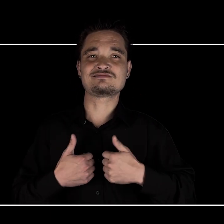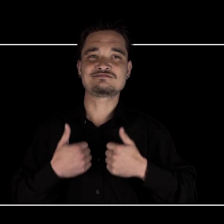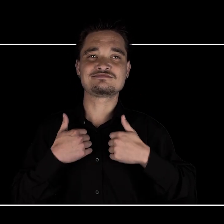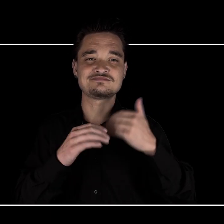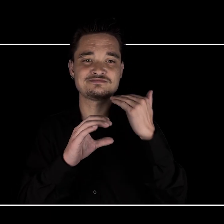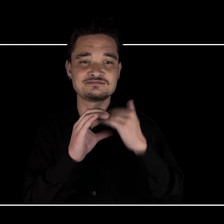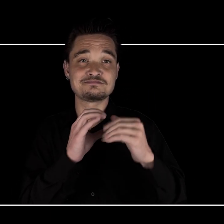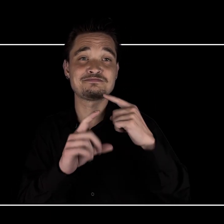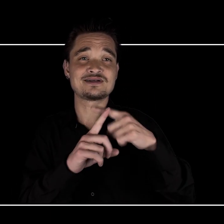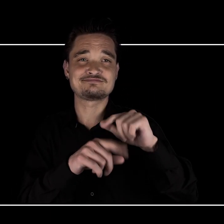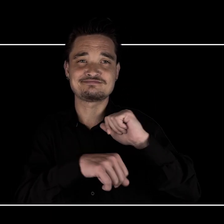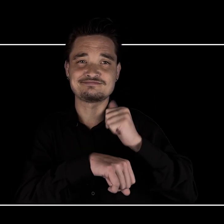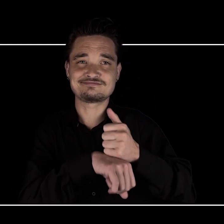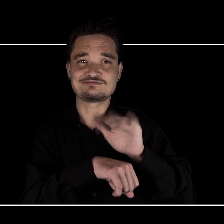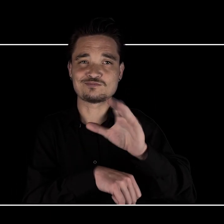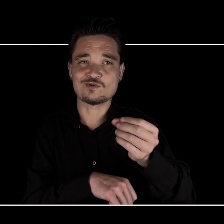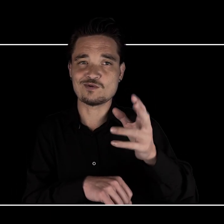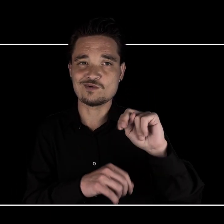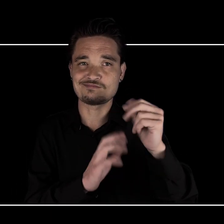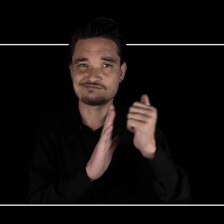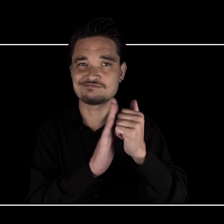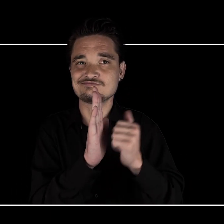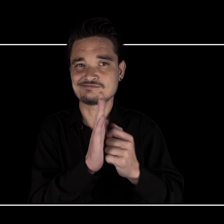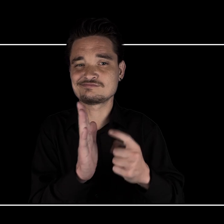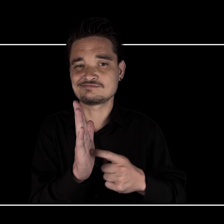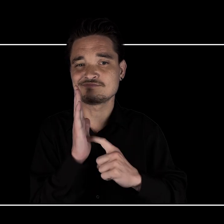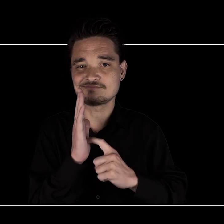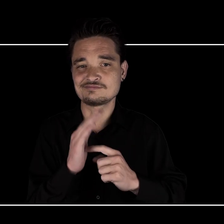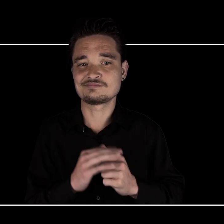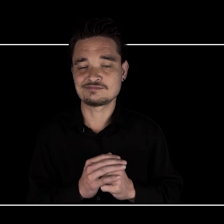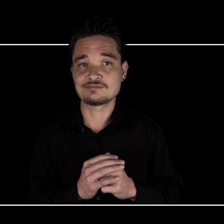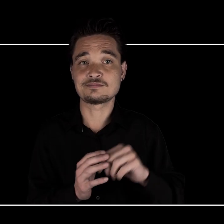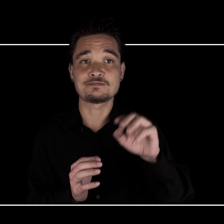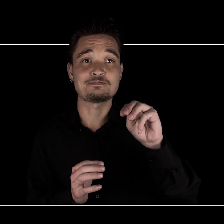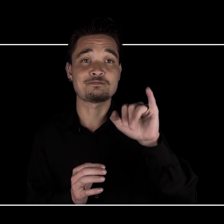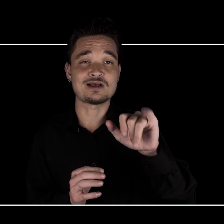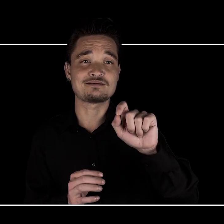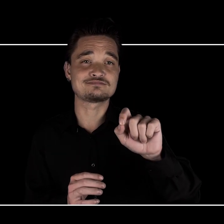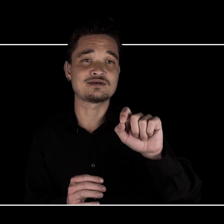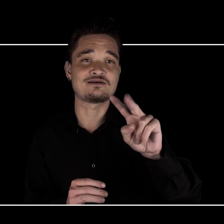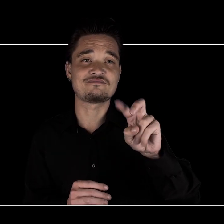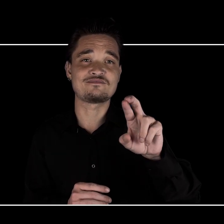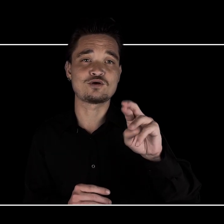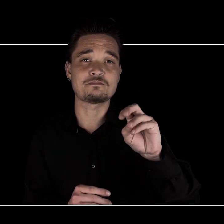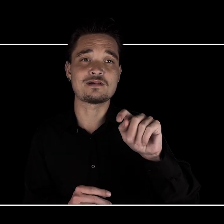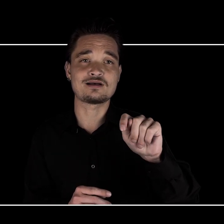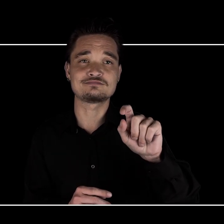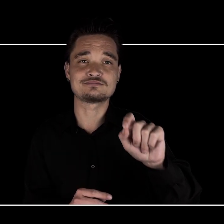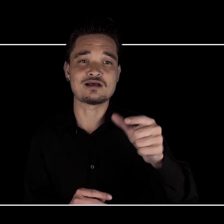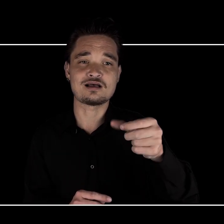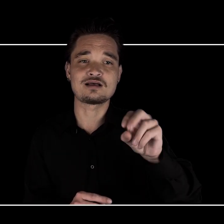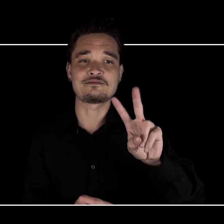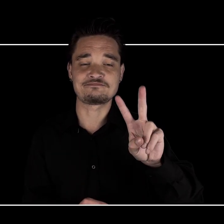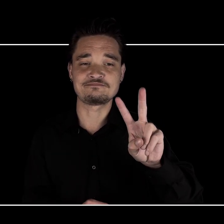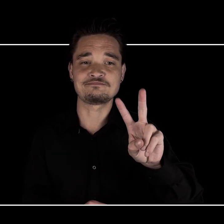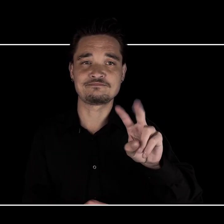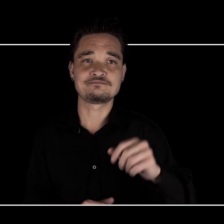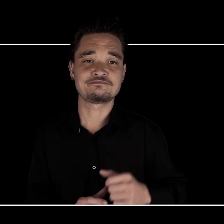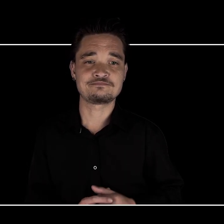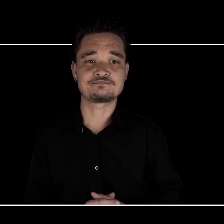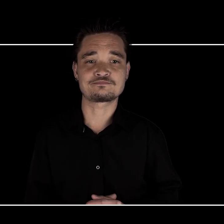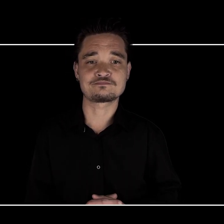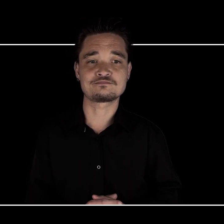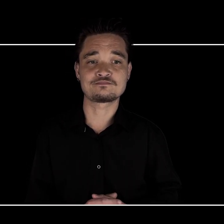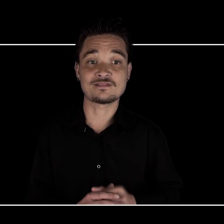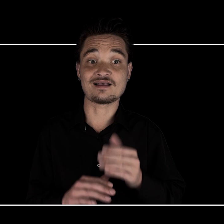email address and create an online account on the My Vermont website.